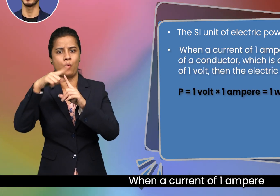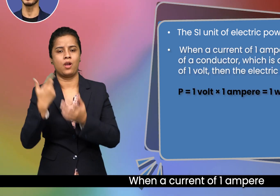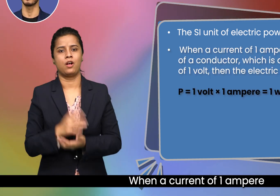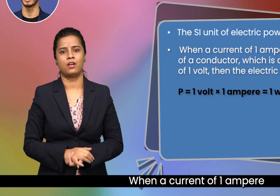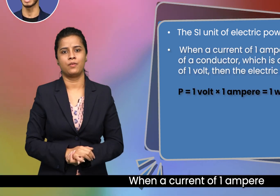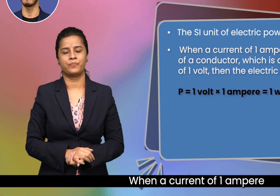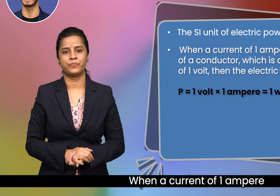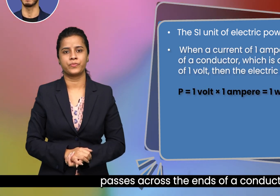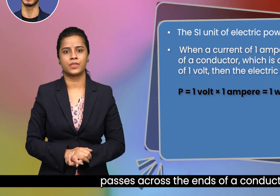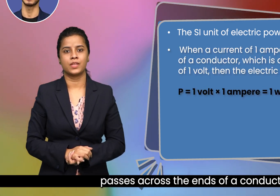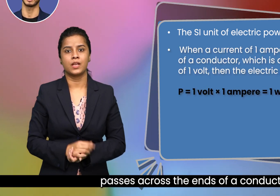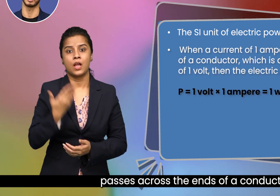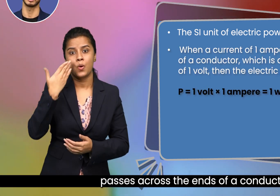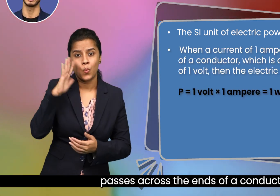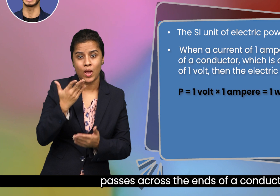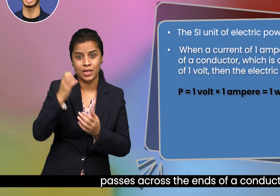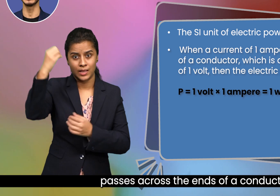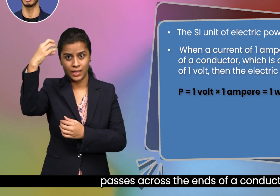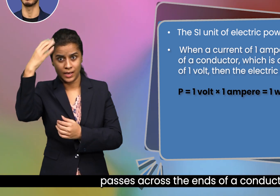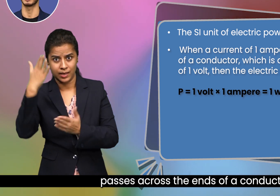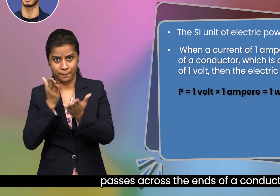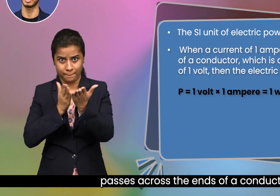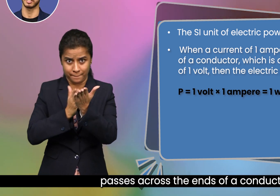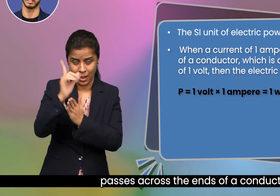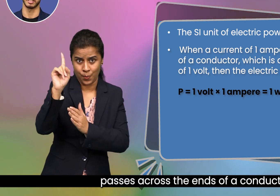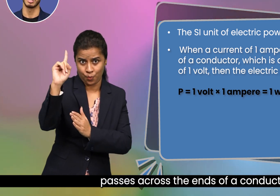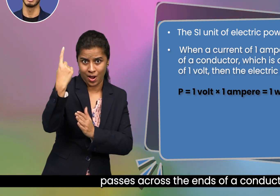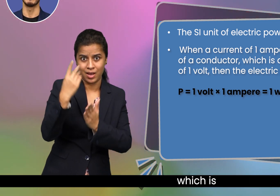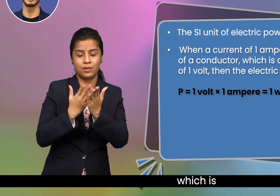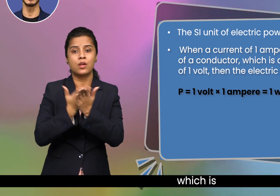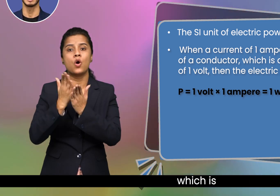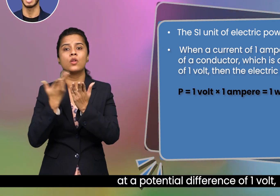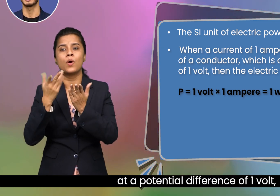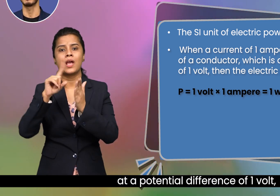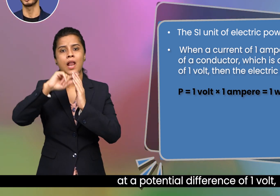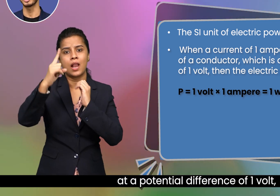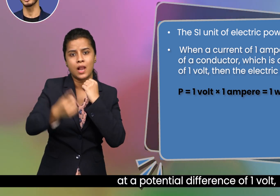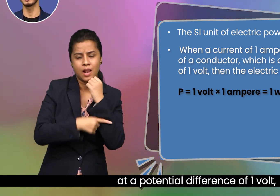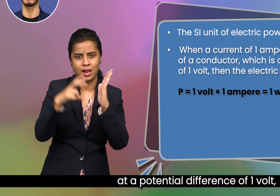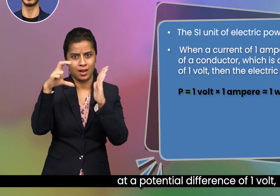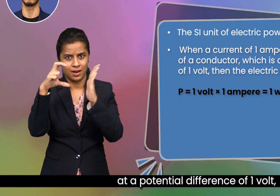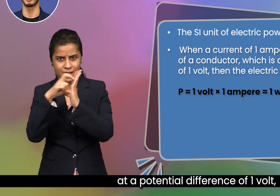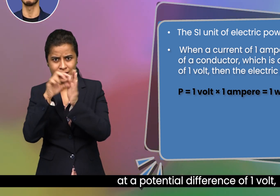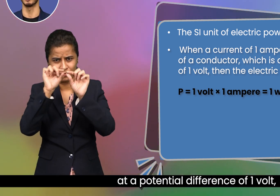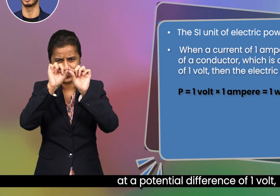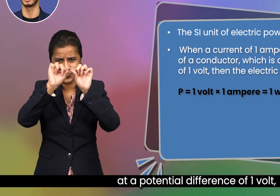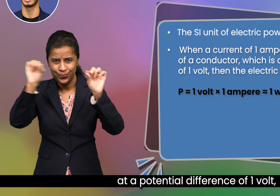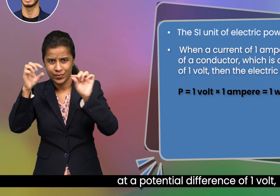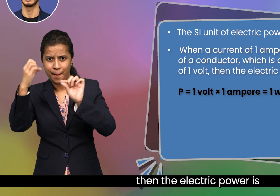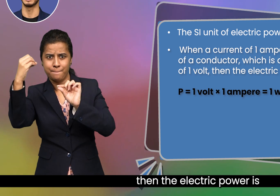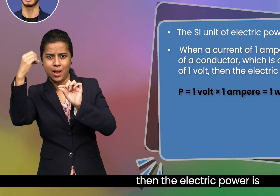When a current of 1 ampere passes across the ends of a conductor, which is at a potential difference of 1